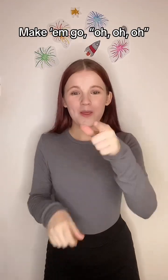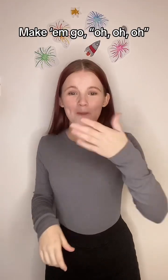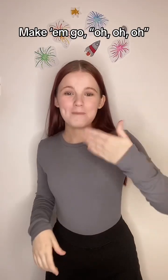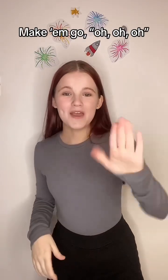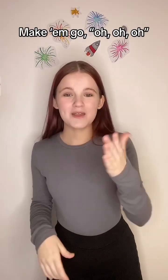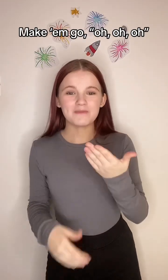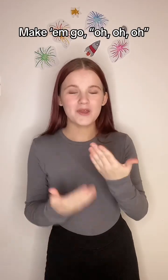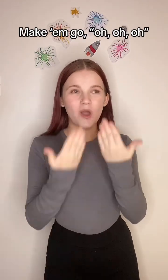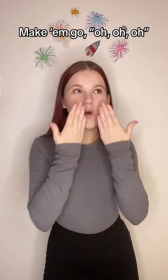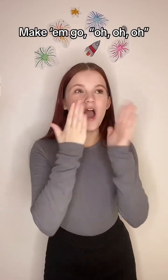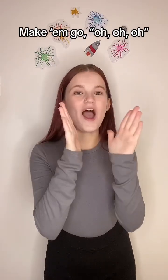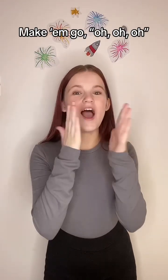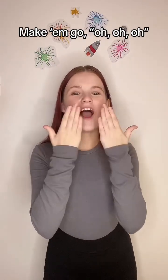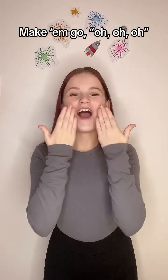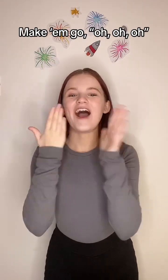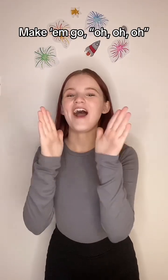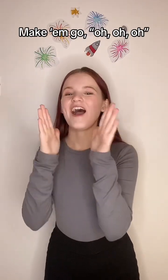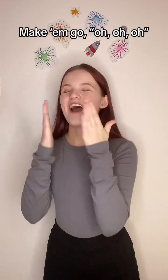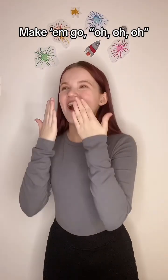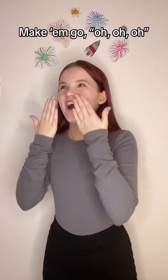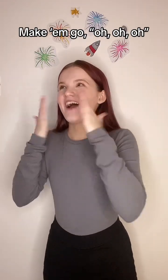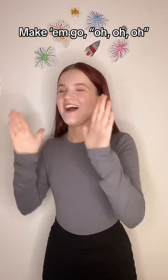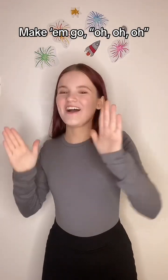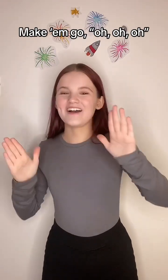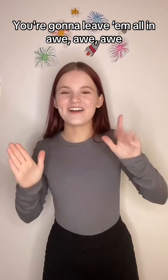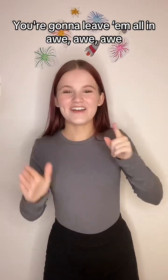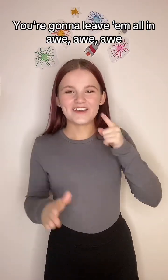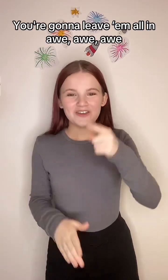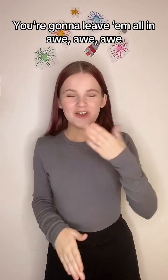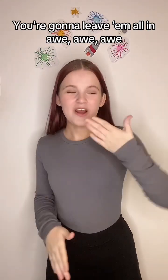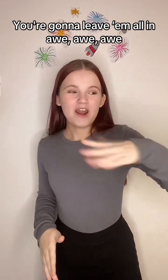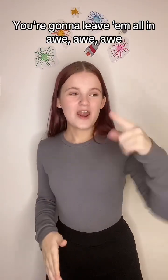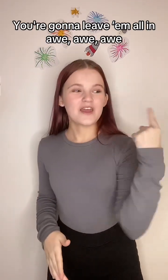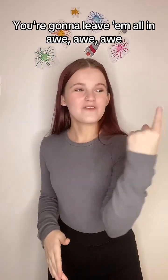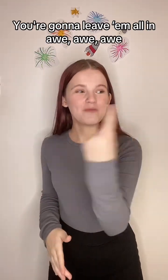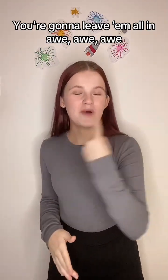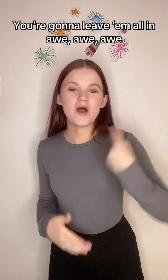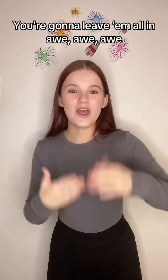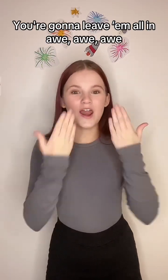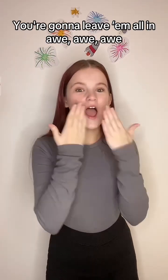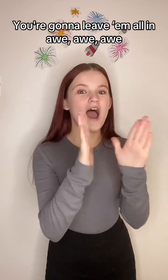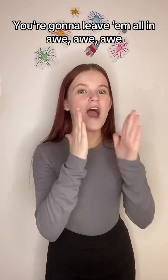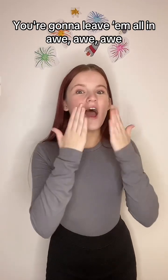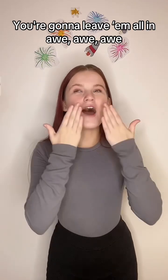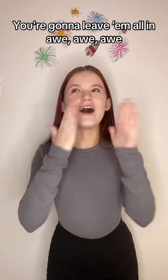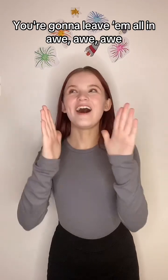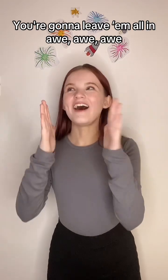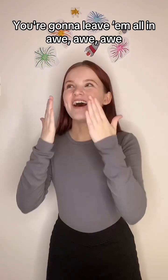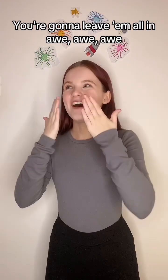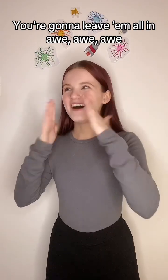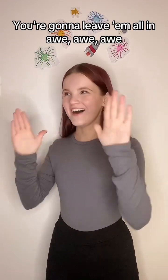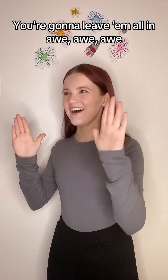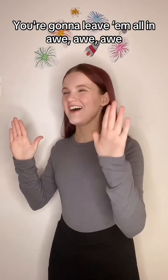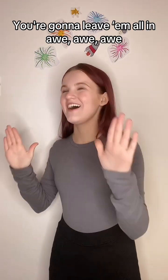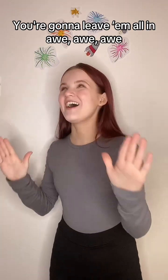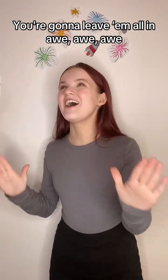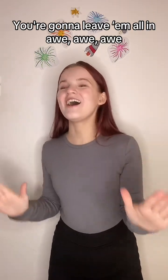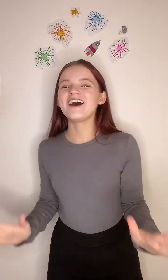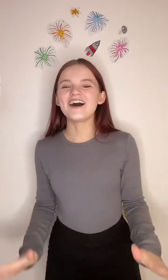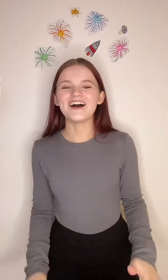Make em go ah ah ah You're gonna leave em go ah ah ah ah ah.